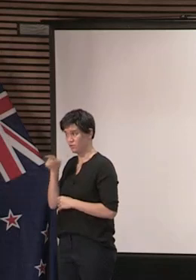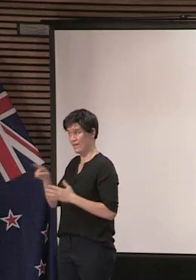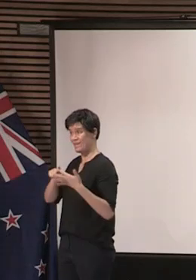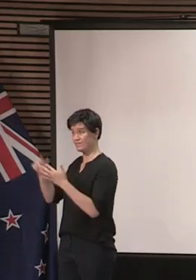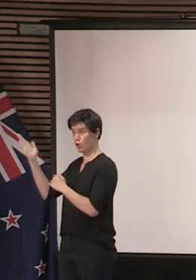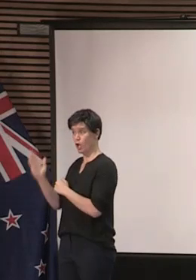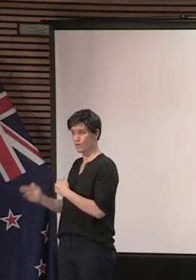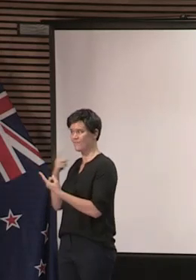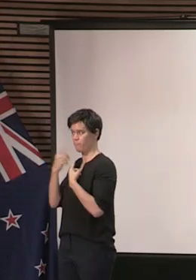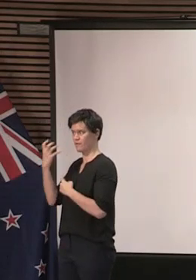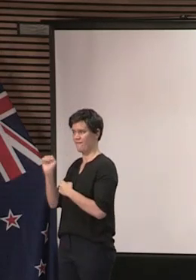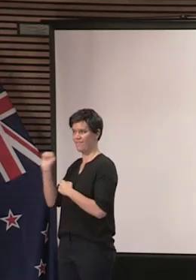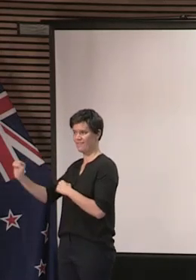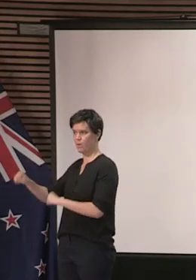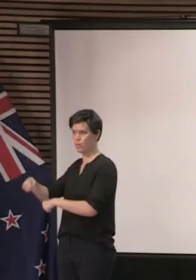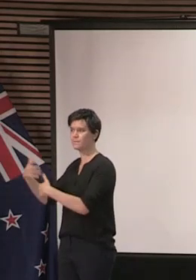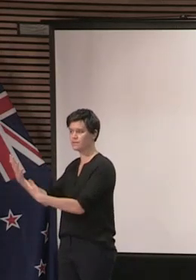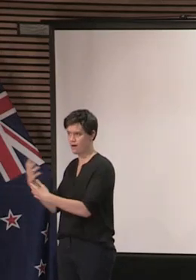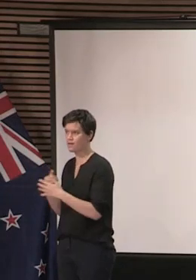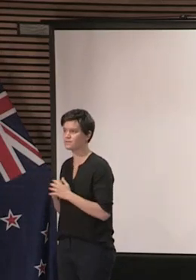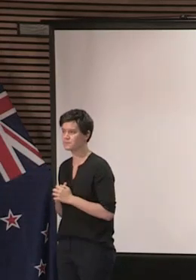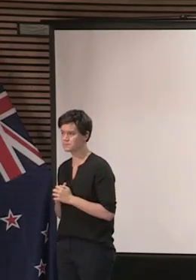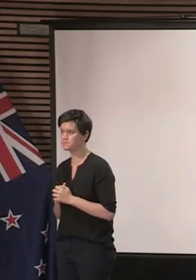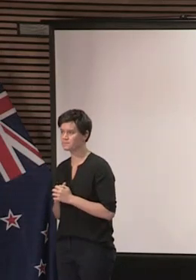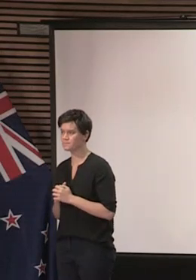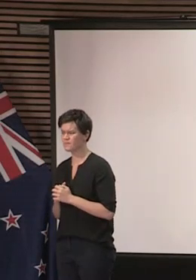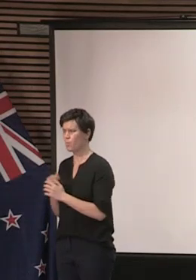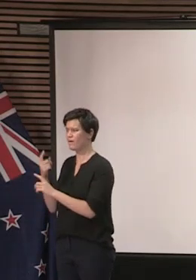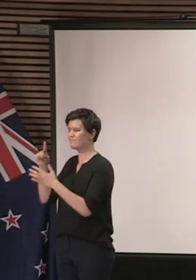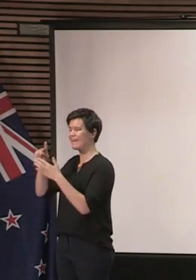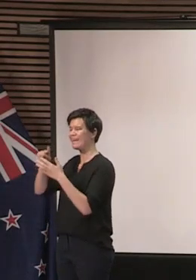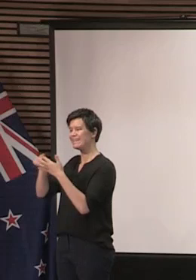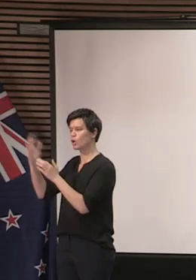those remote communities on the east coast and further inland as well,